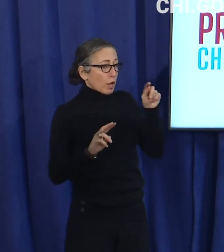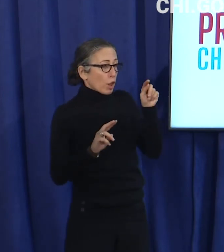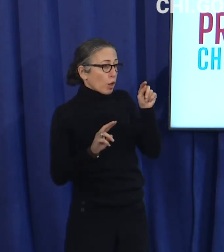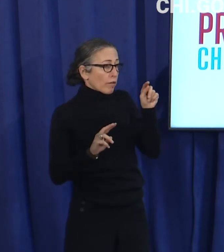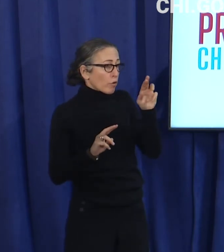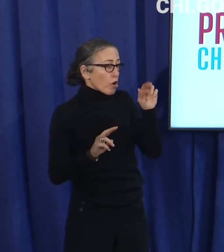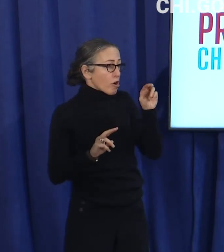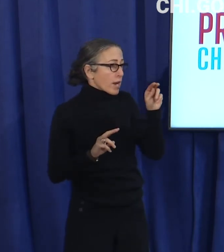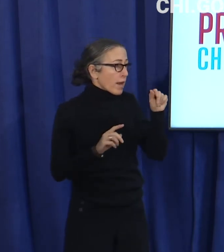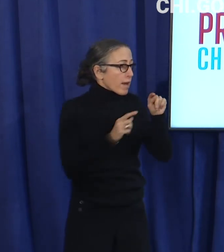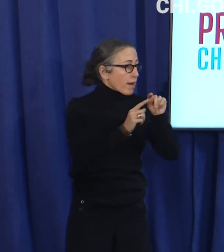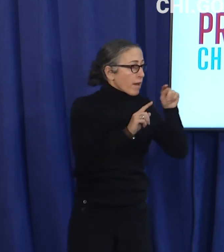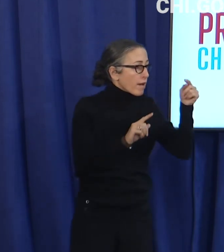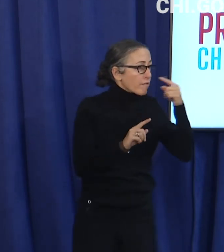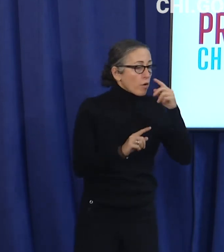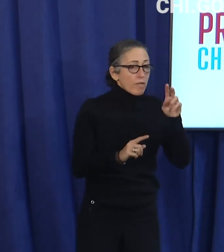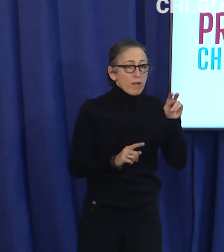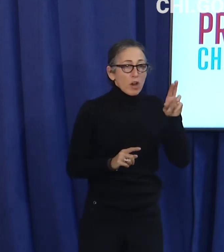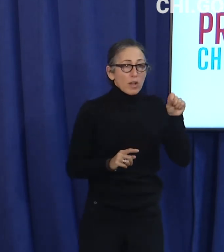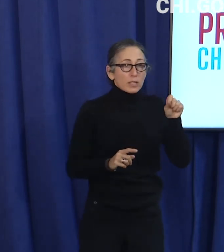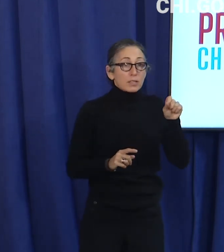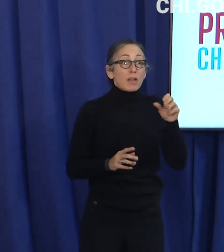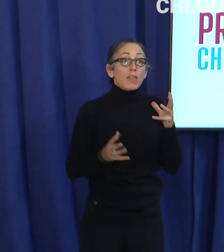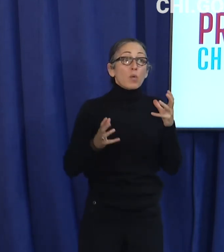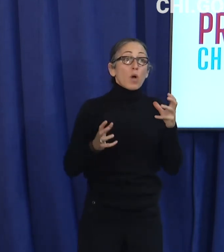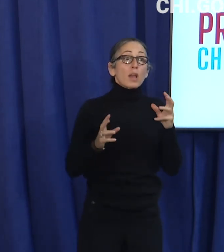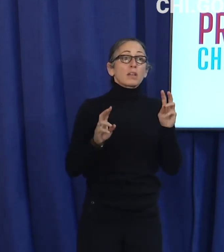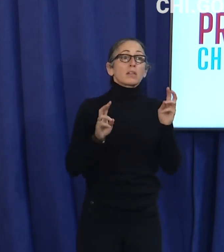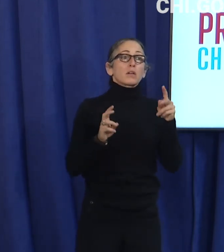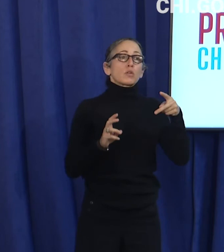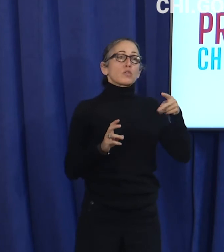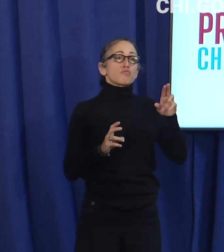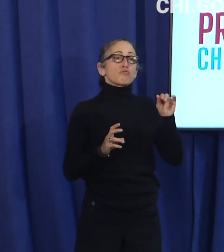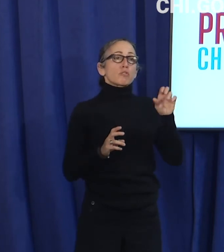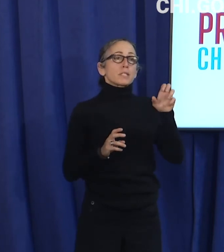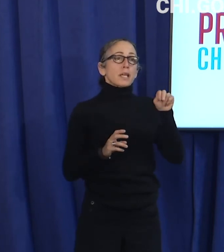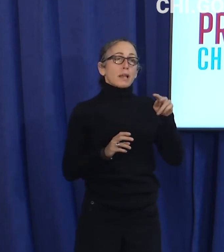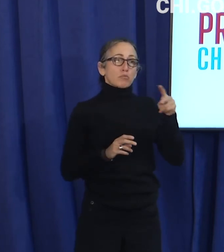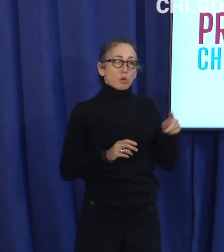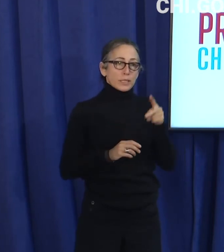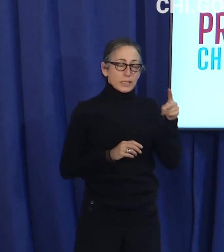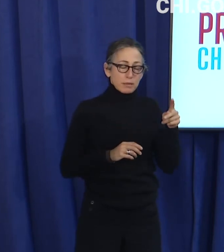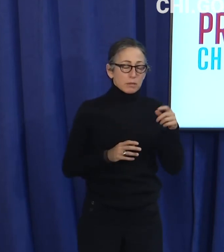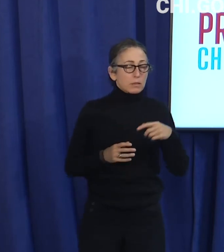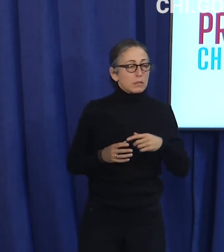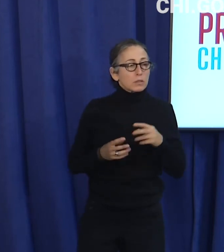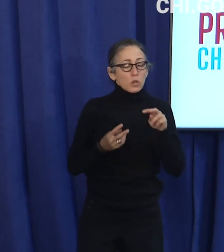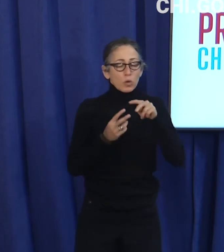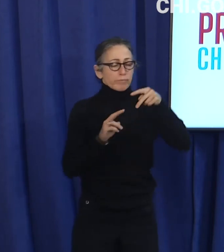the virus, they look for a protein that the virus produces. So they're more like a